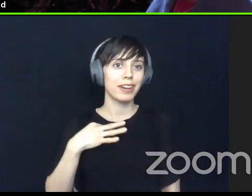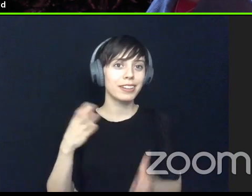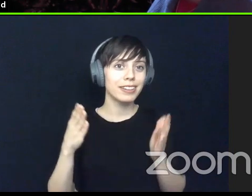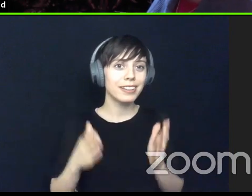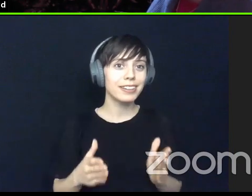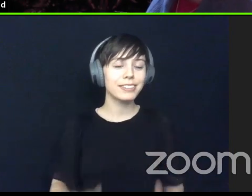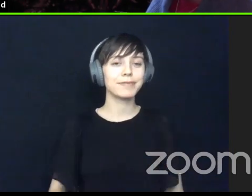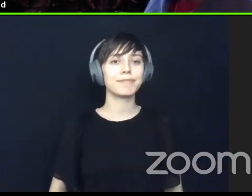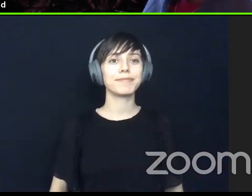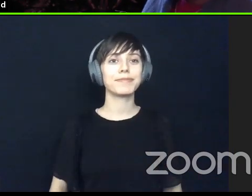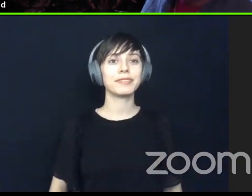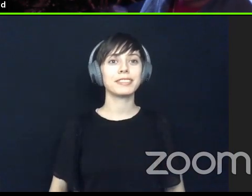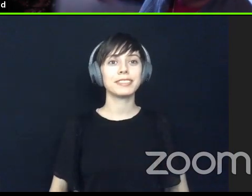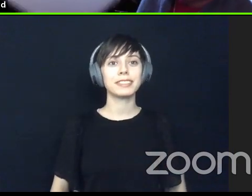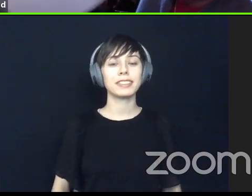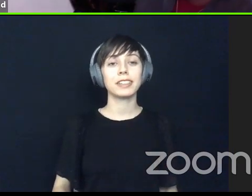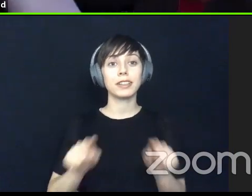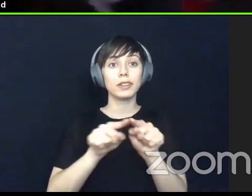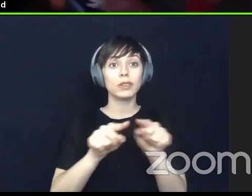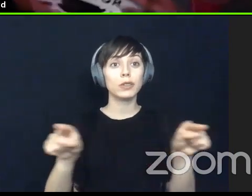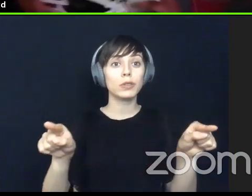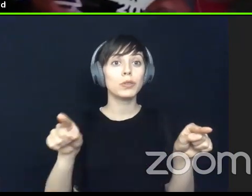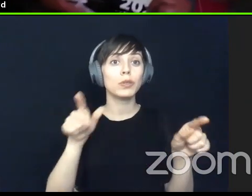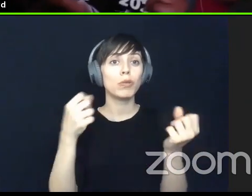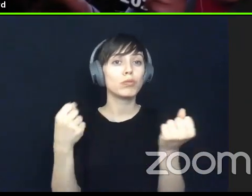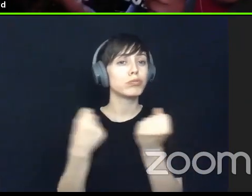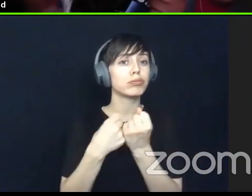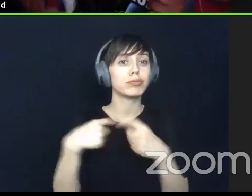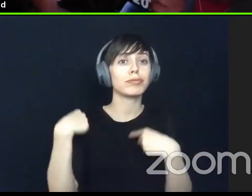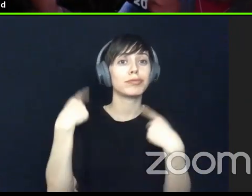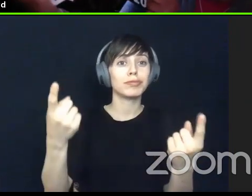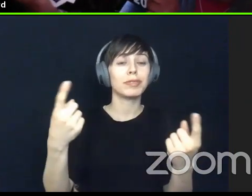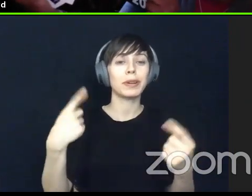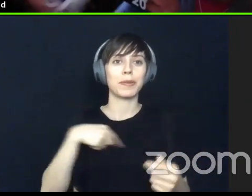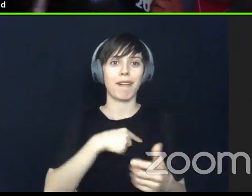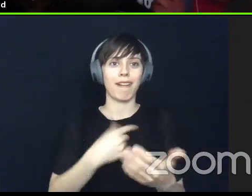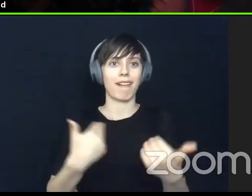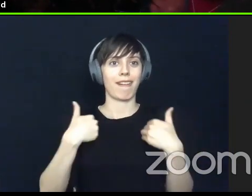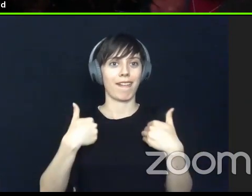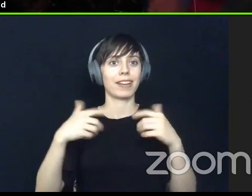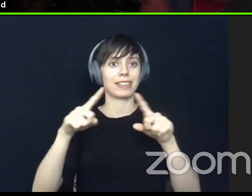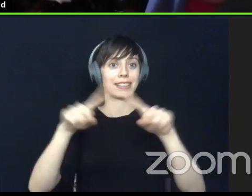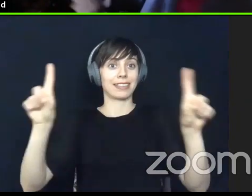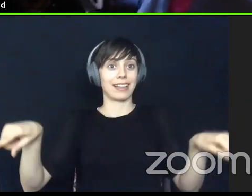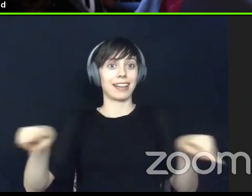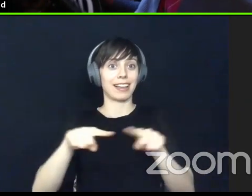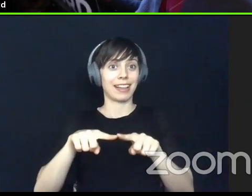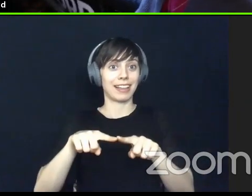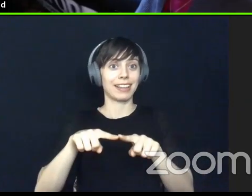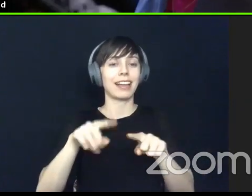are supporters that we have more window signs and stickers.